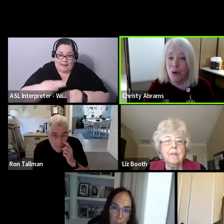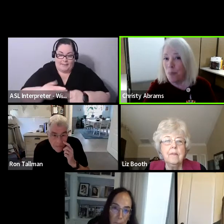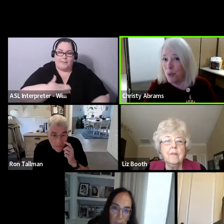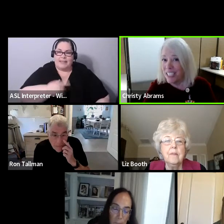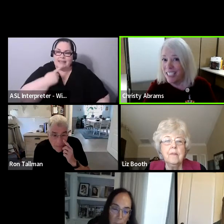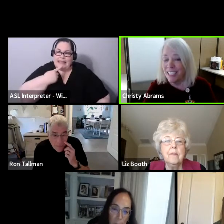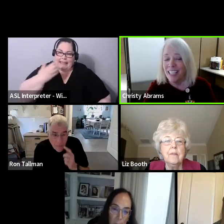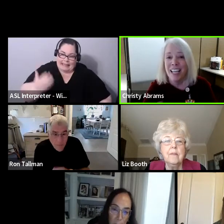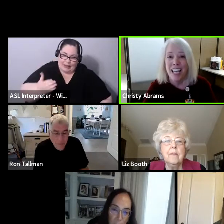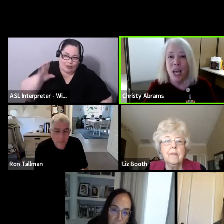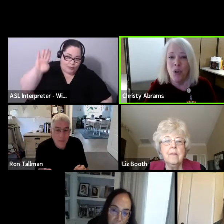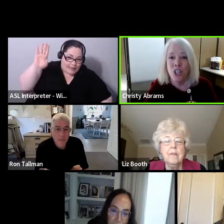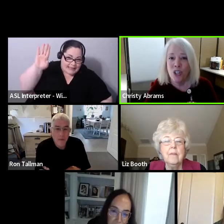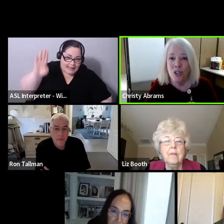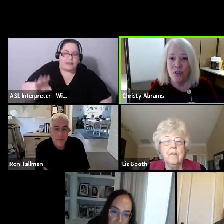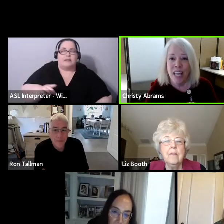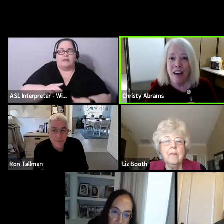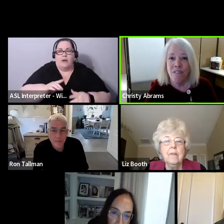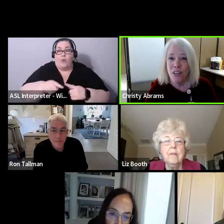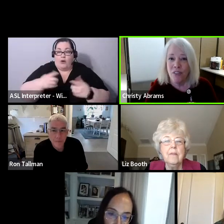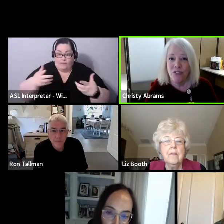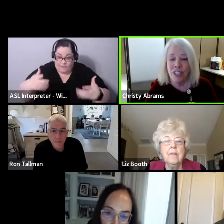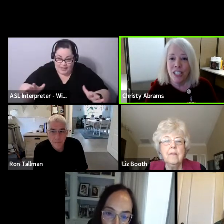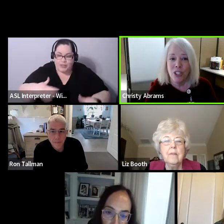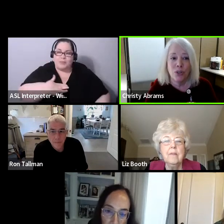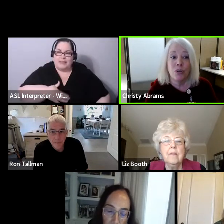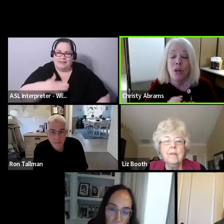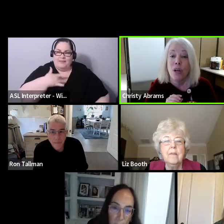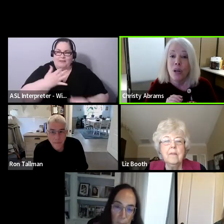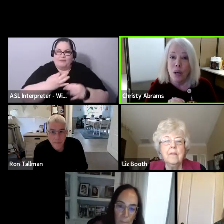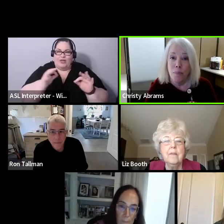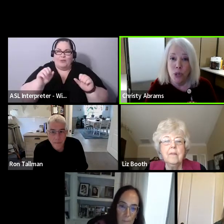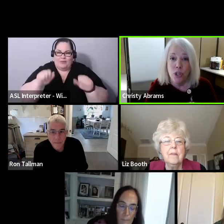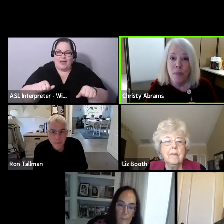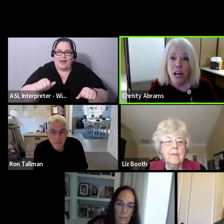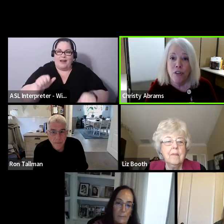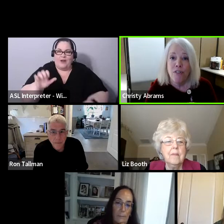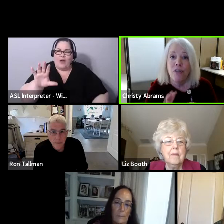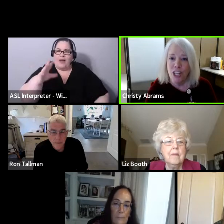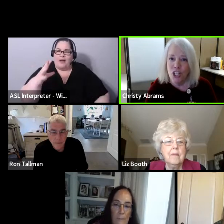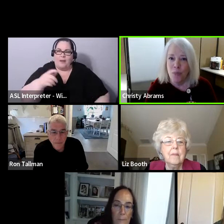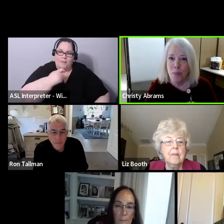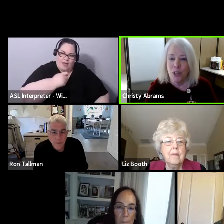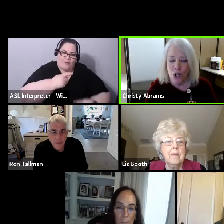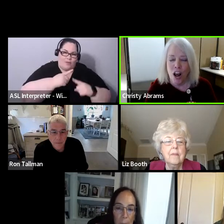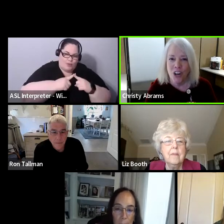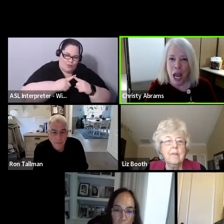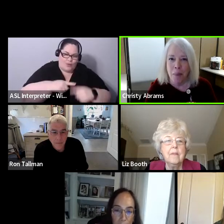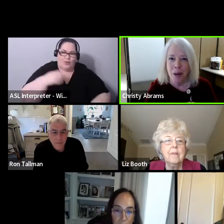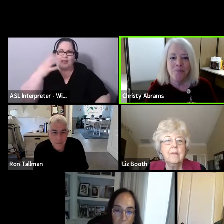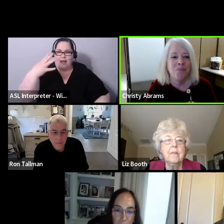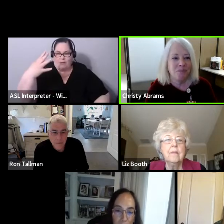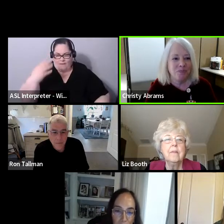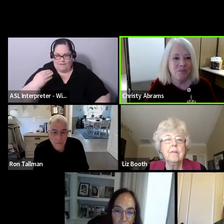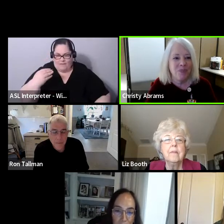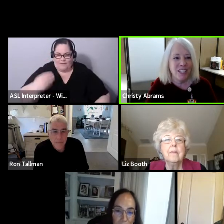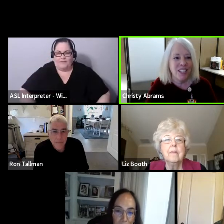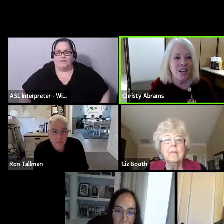say here or present. And once you do that, feel free to mute your microphone and turn off your